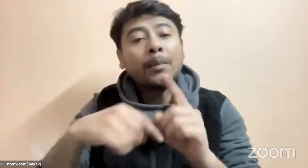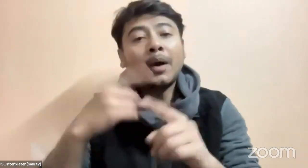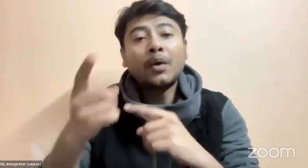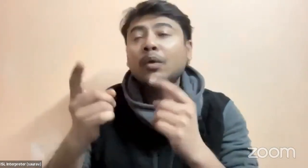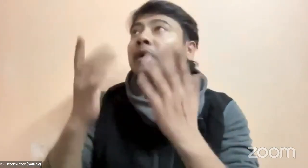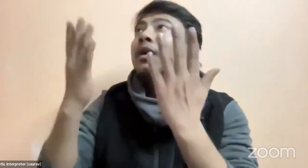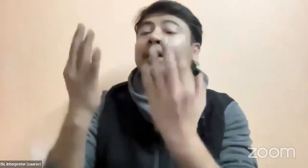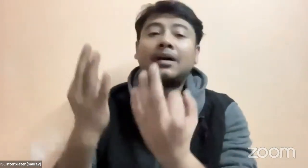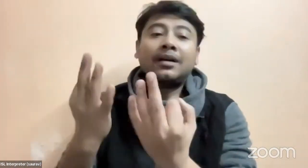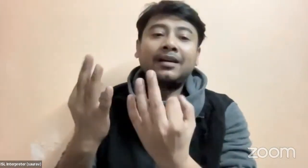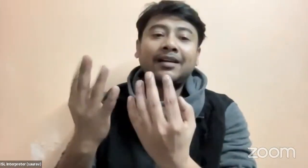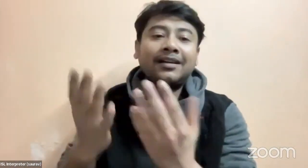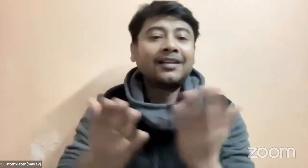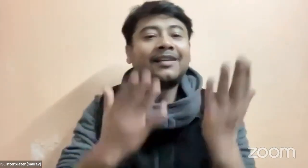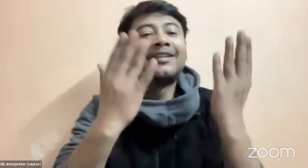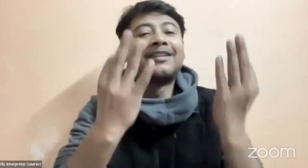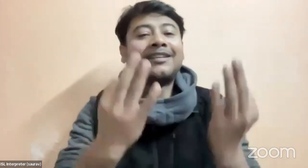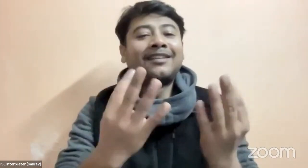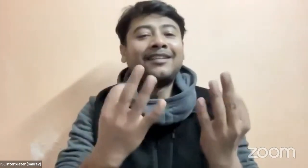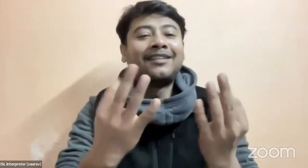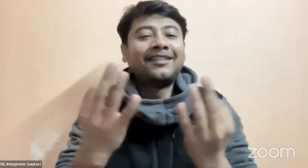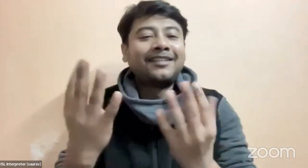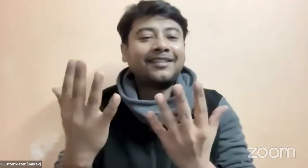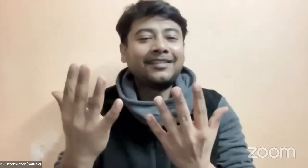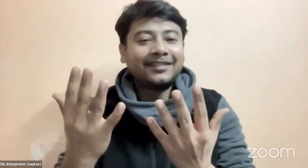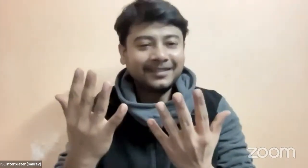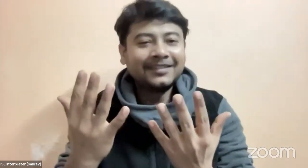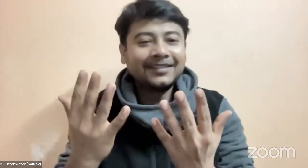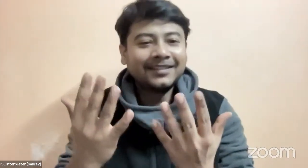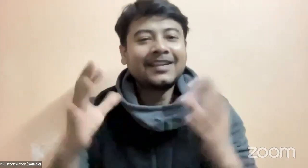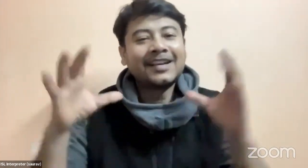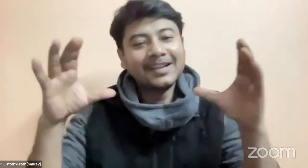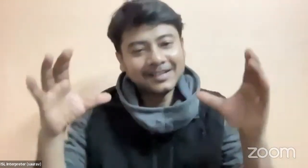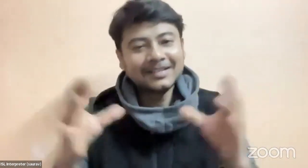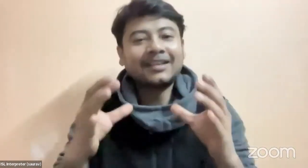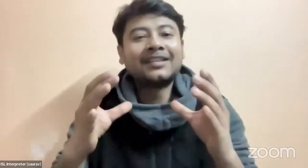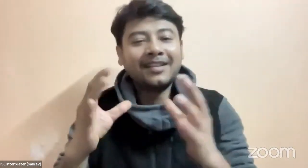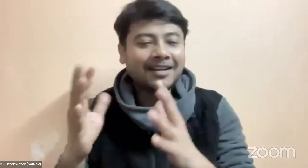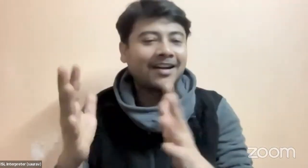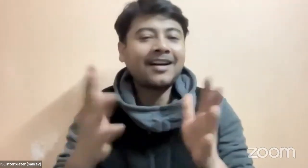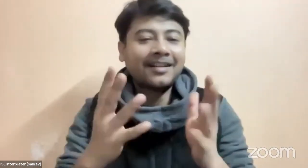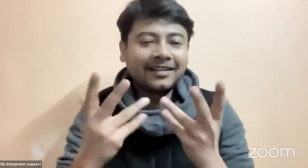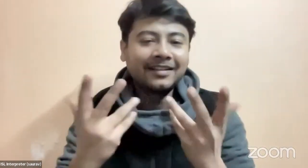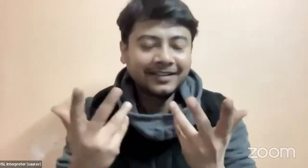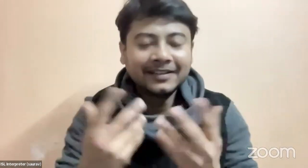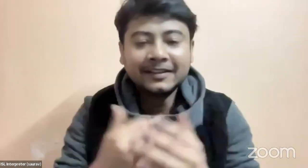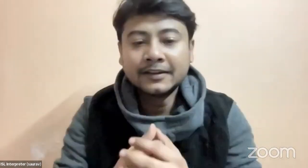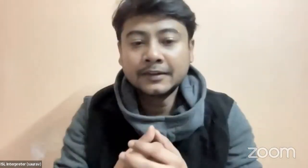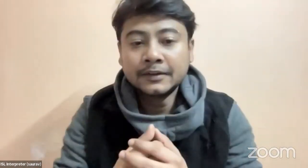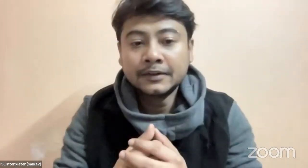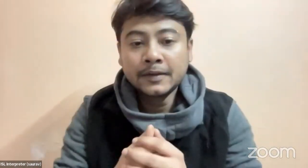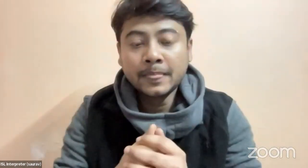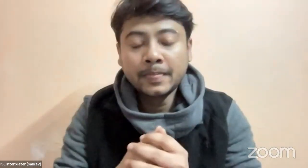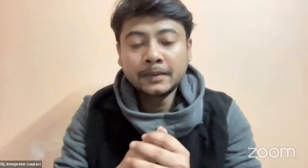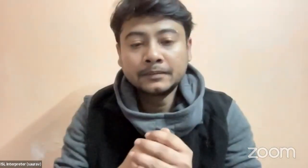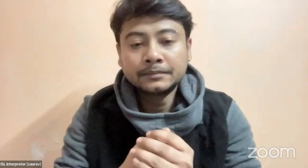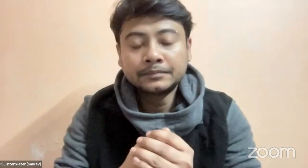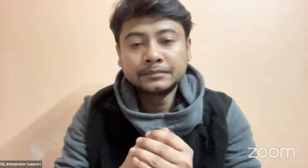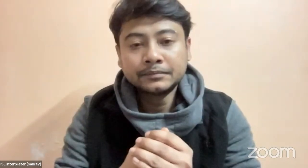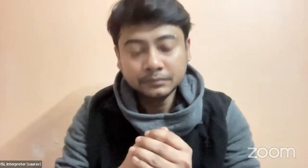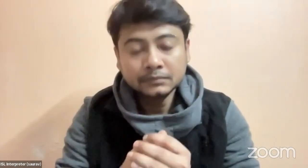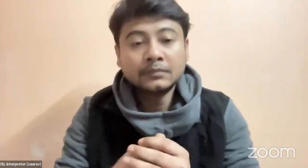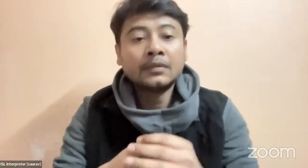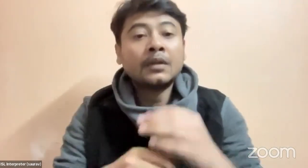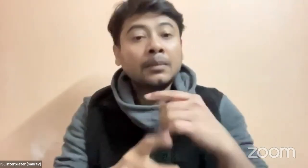Then we further discussed from a Leela which is mentioned in a scripture by name